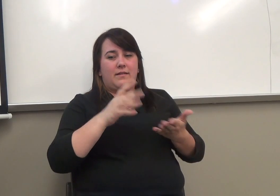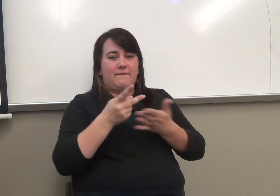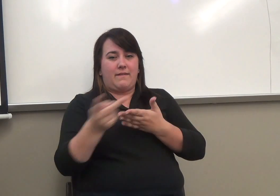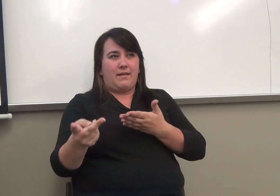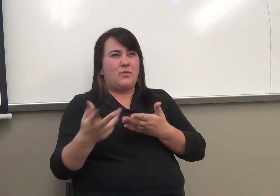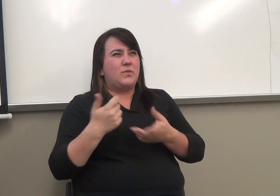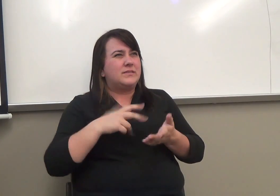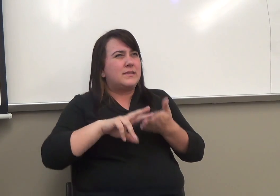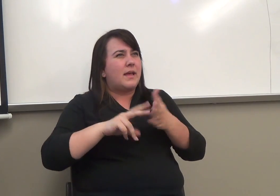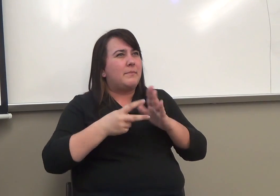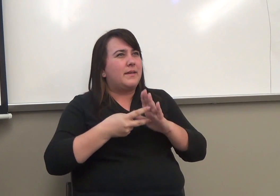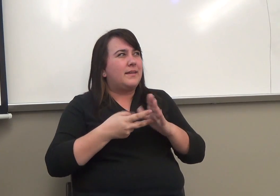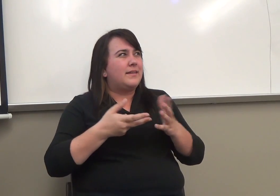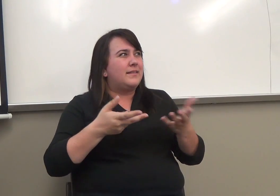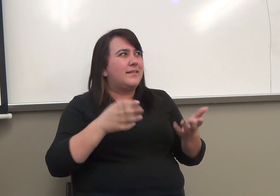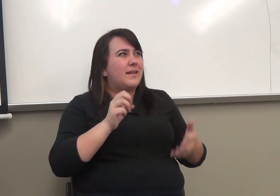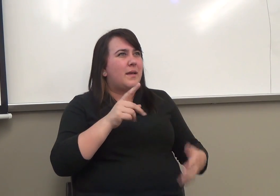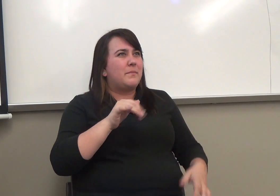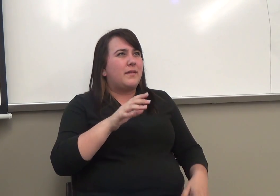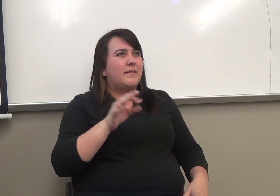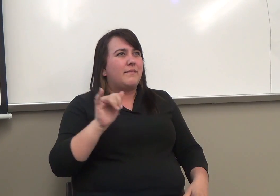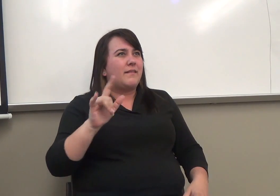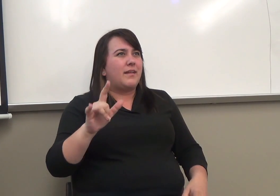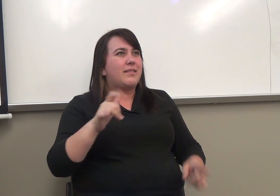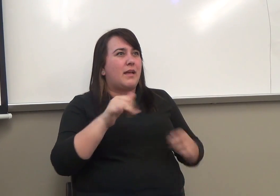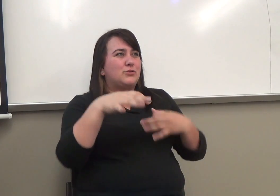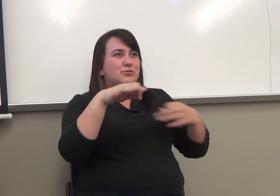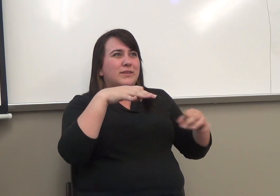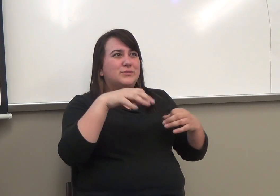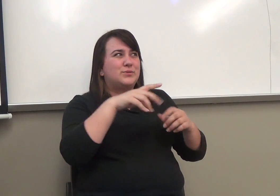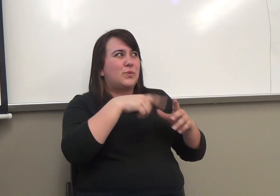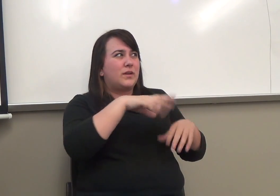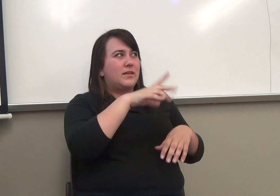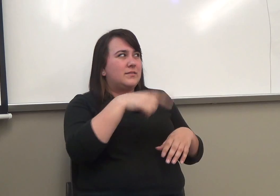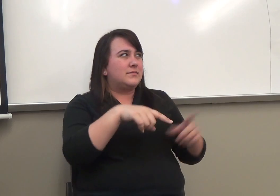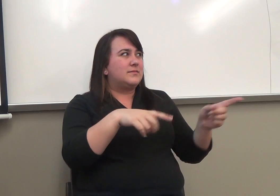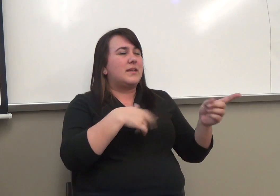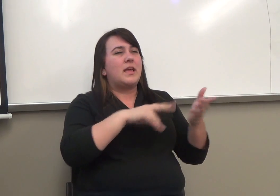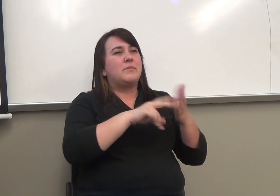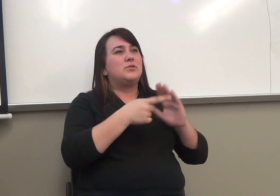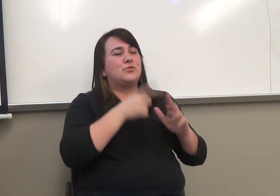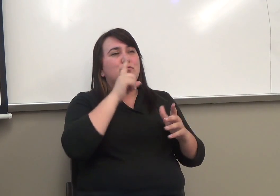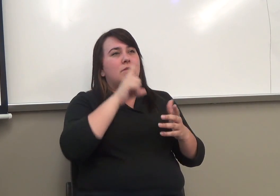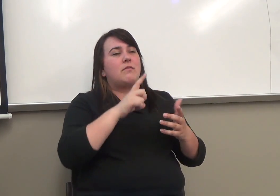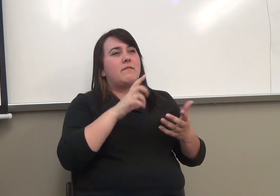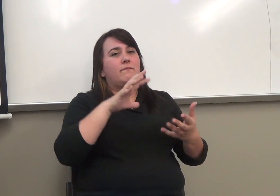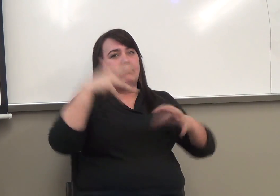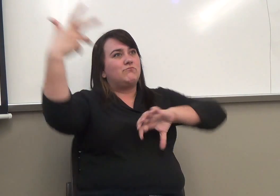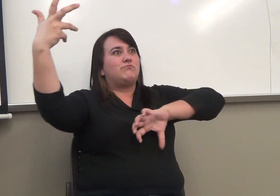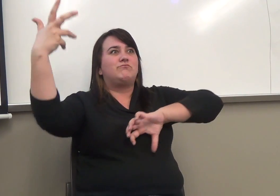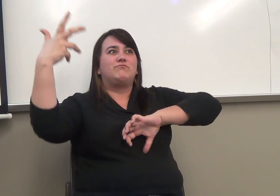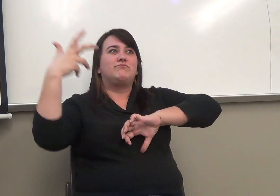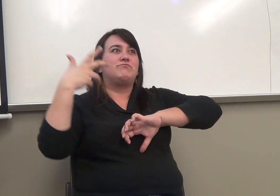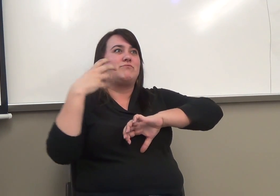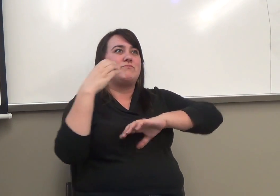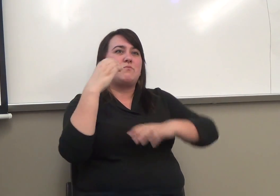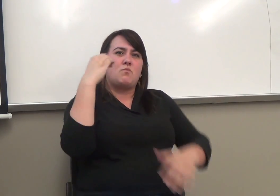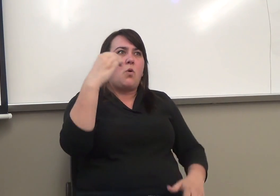When you took that directions quiz? Yeah, you really bombed it. That's my